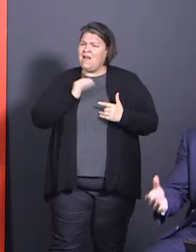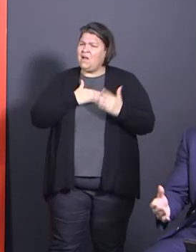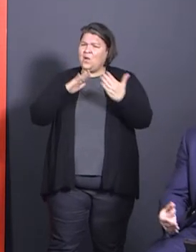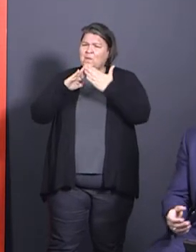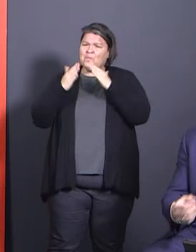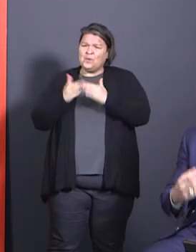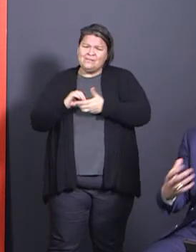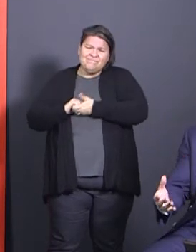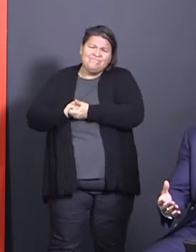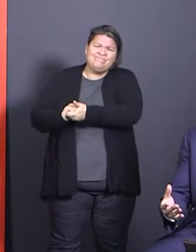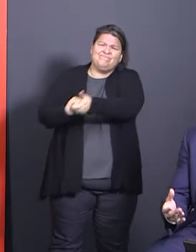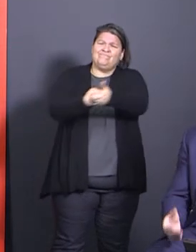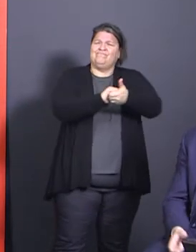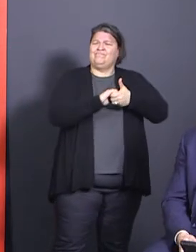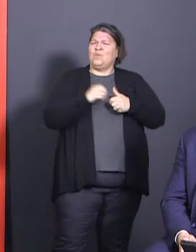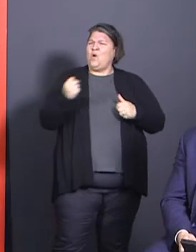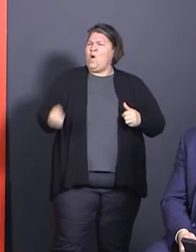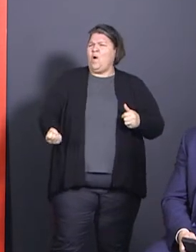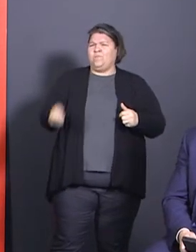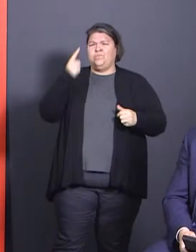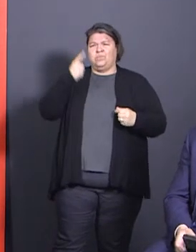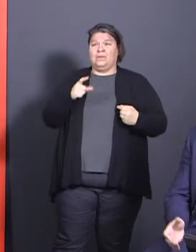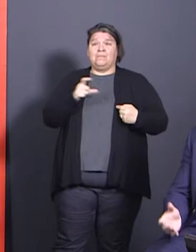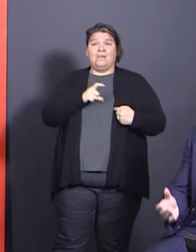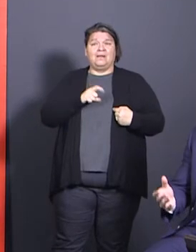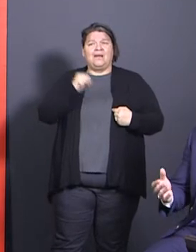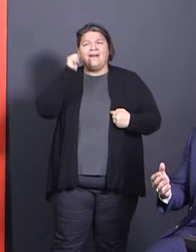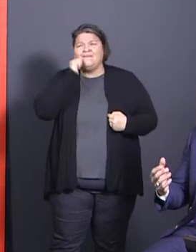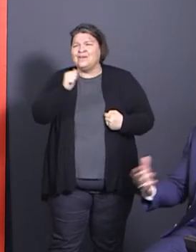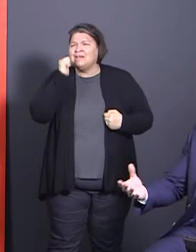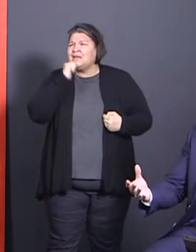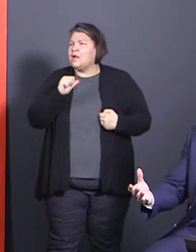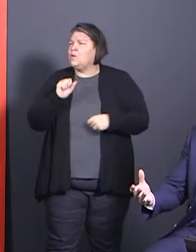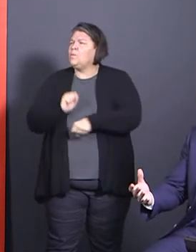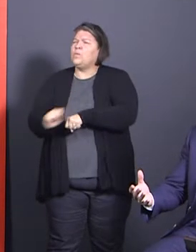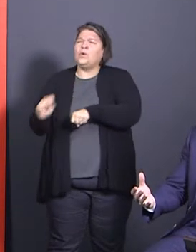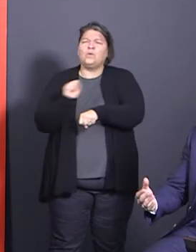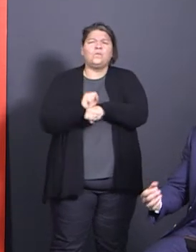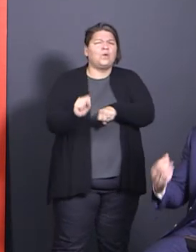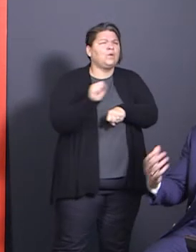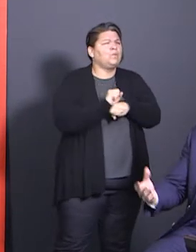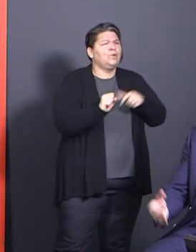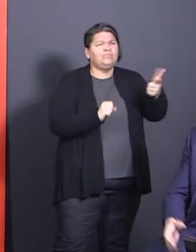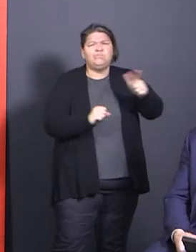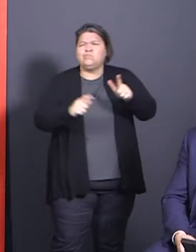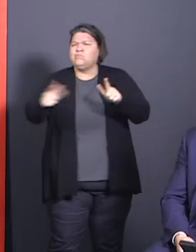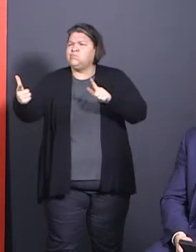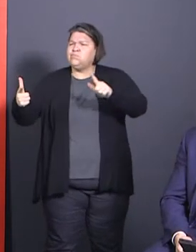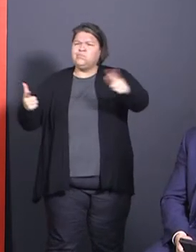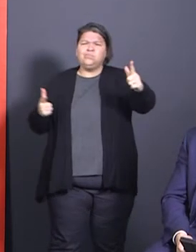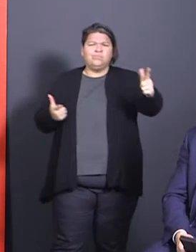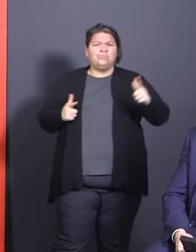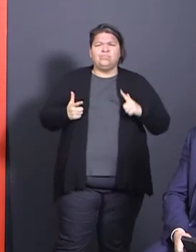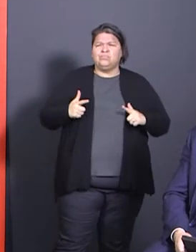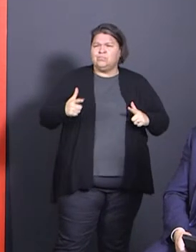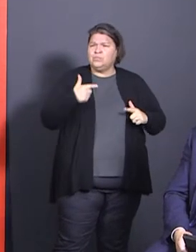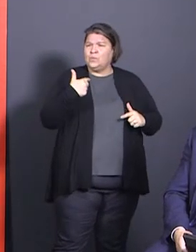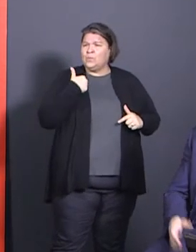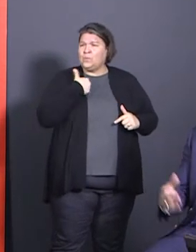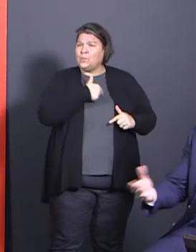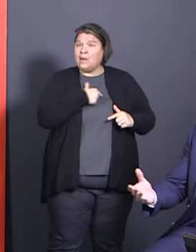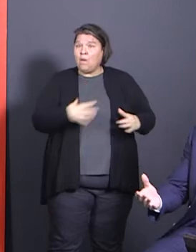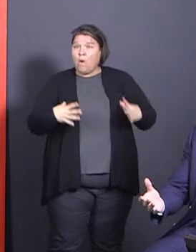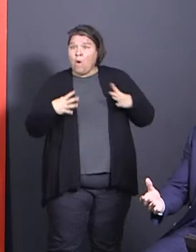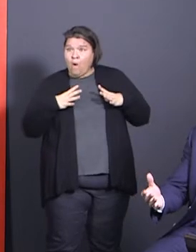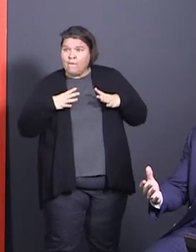day, day in and day out, but when they go home, they're adhering to the same social distance guidelines, the same stay-at-home orders